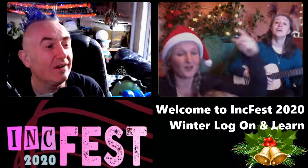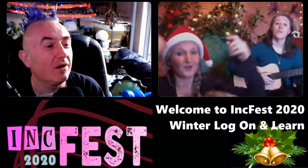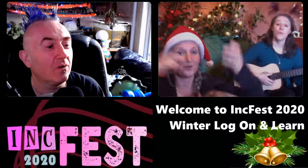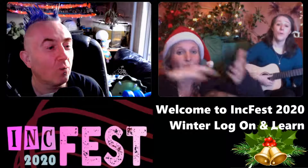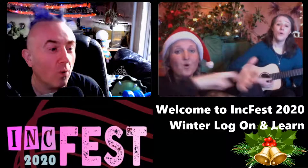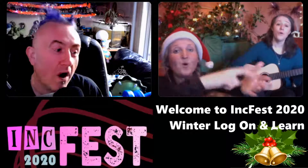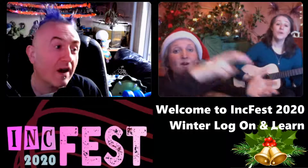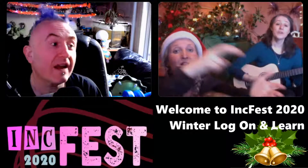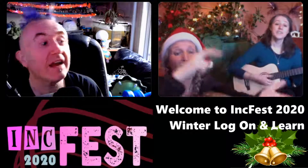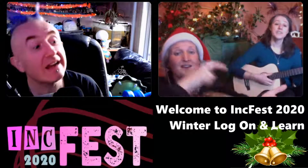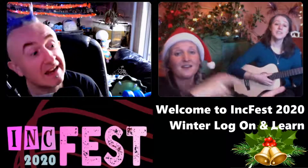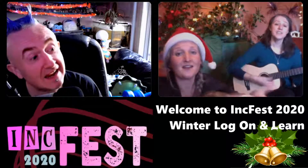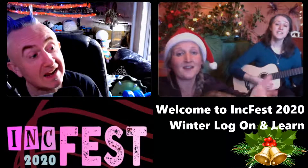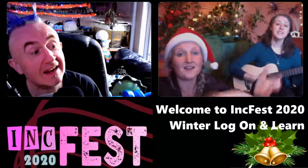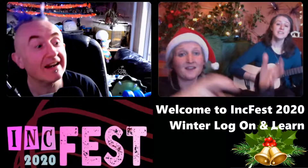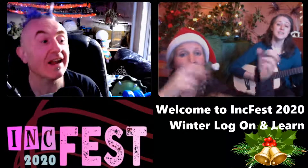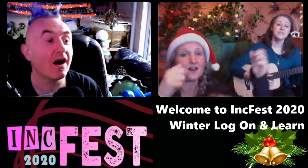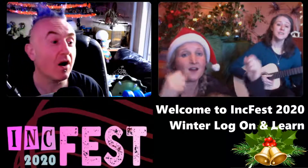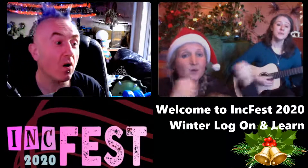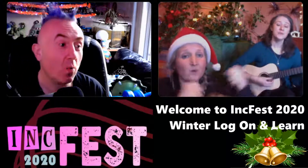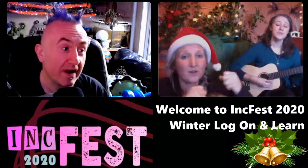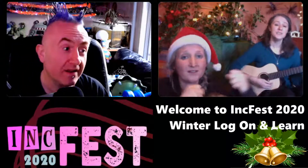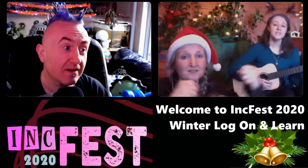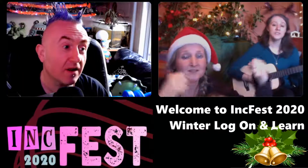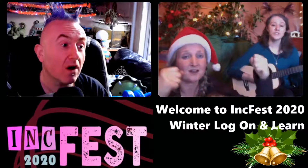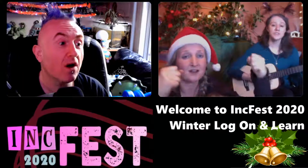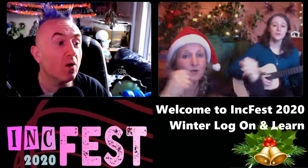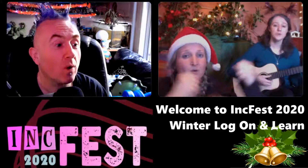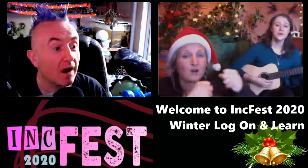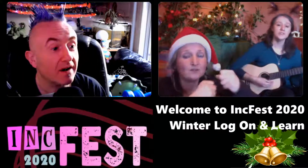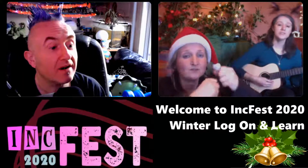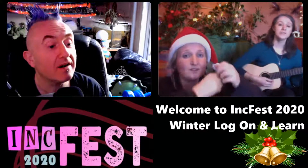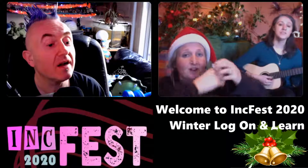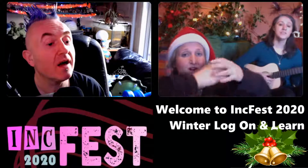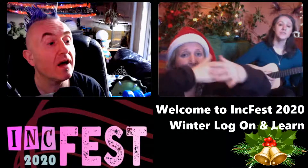Don't worry, cause we're walking in a winter